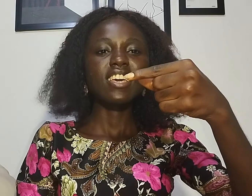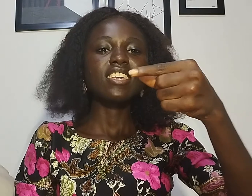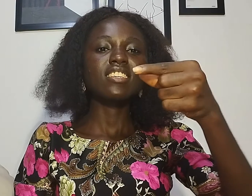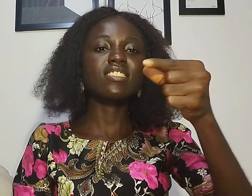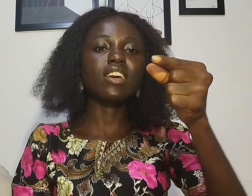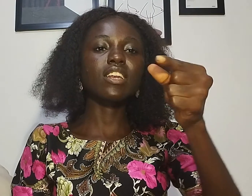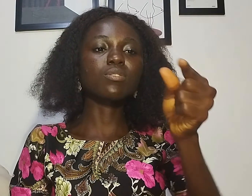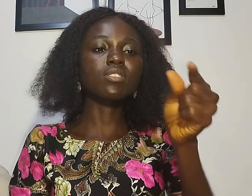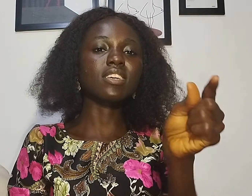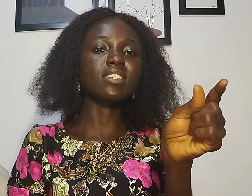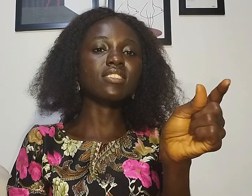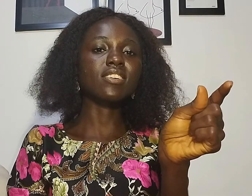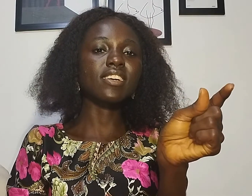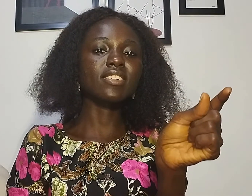This is how it looks like inside.